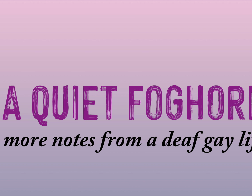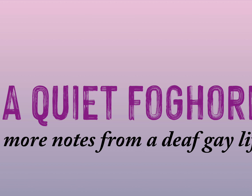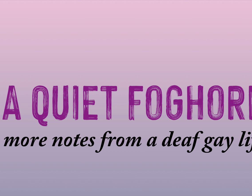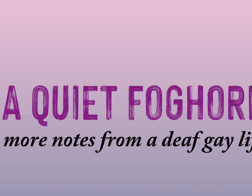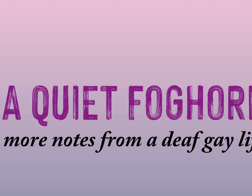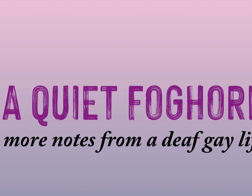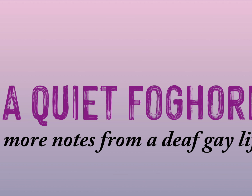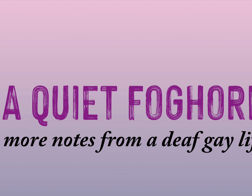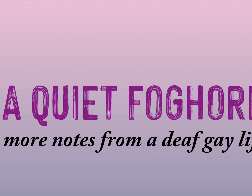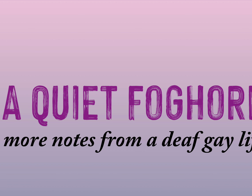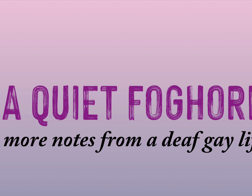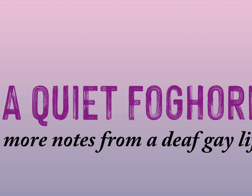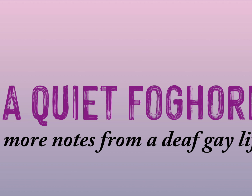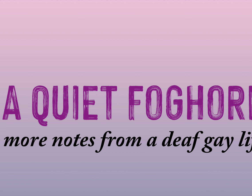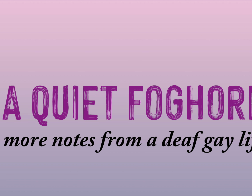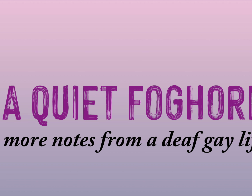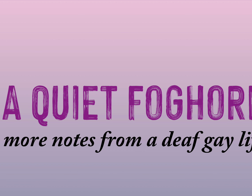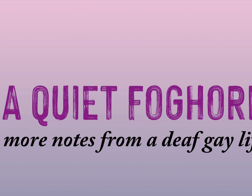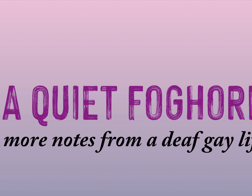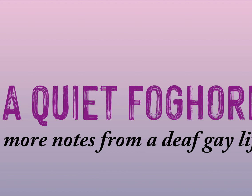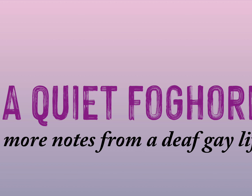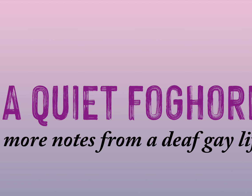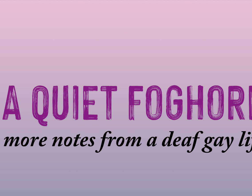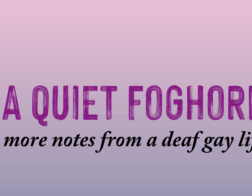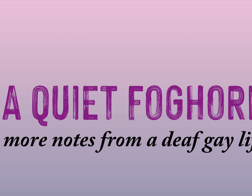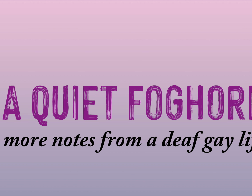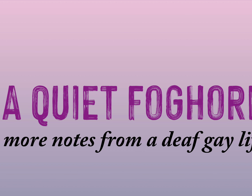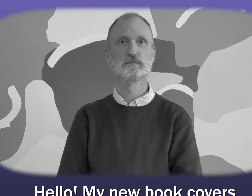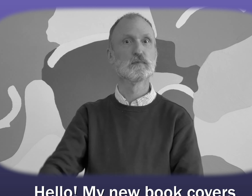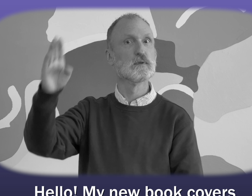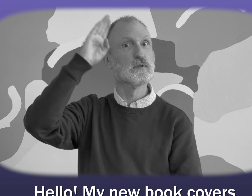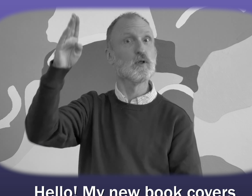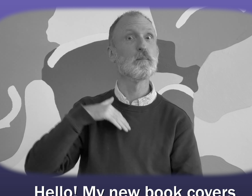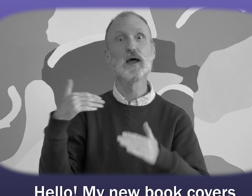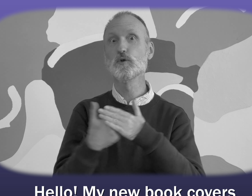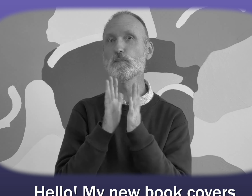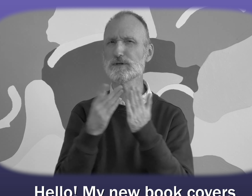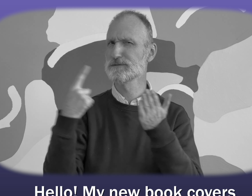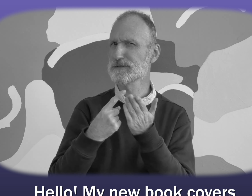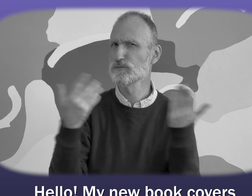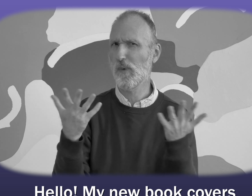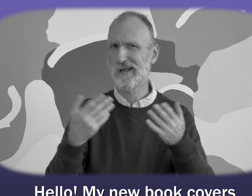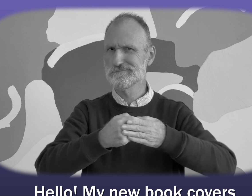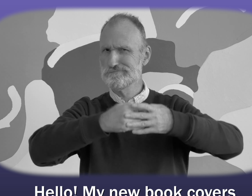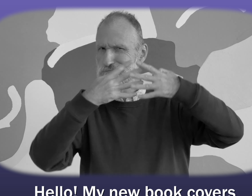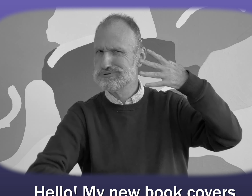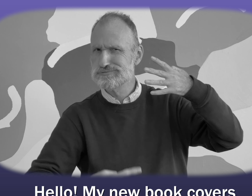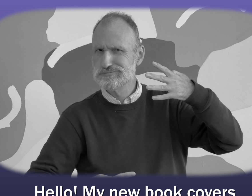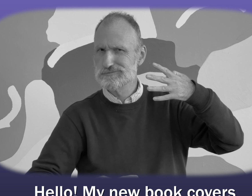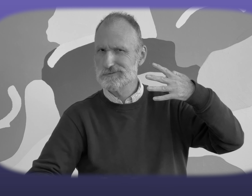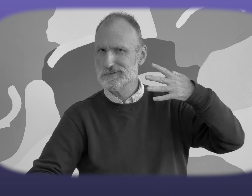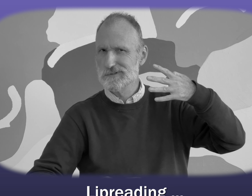A Quiet Foghorn. More notes from A Deaf Gay Life. Hello, my new book covers a number of